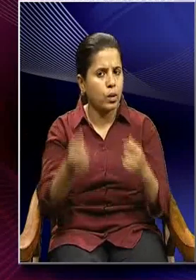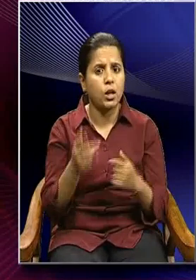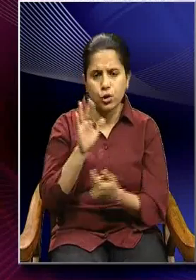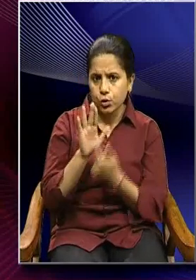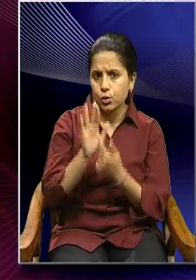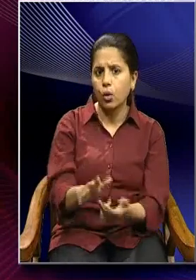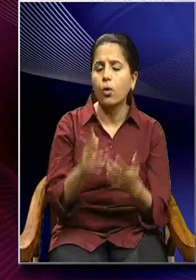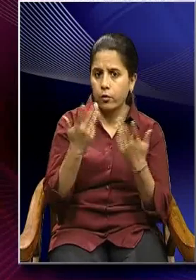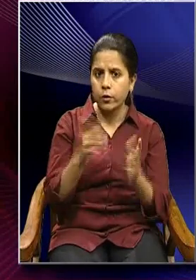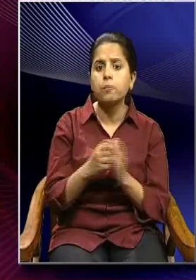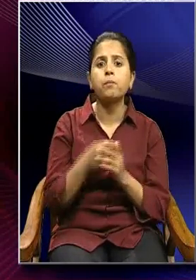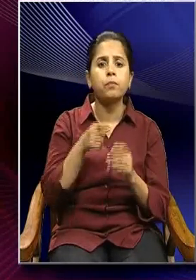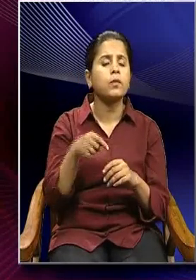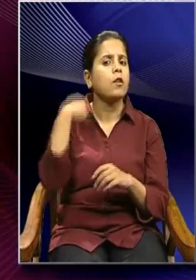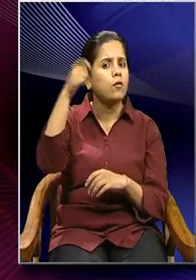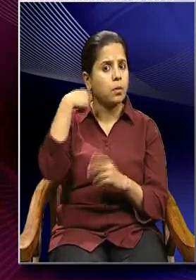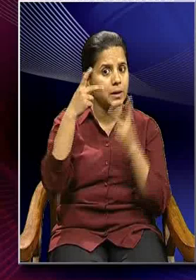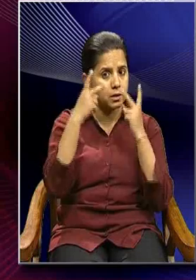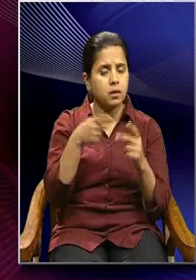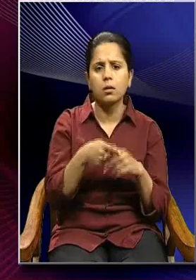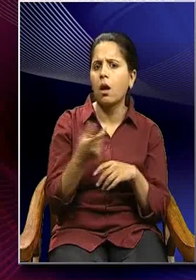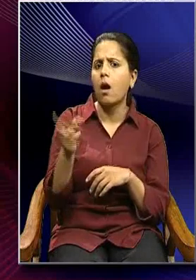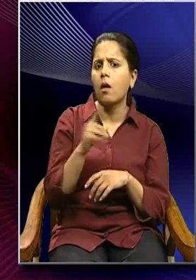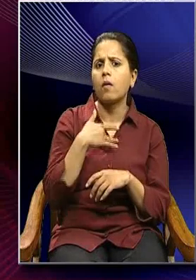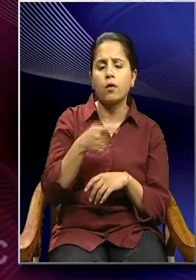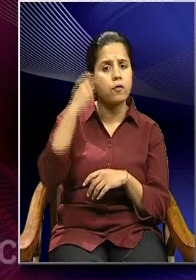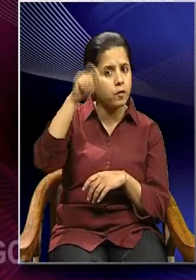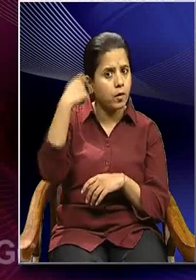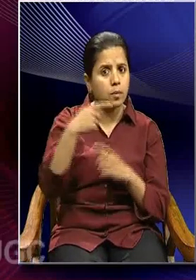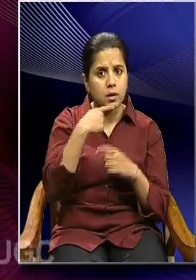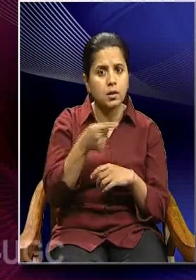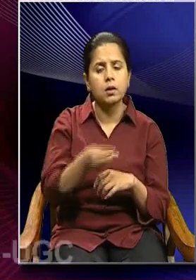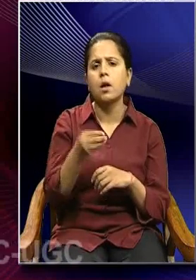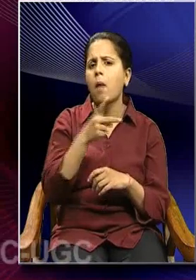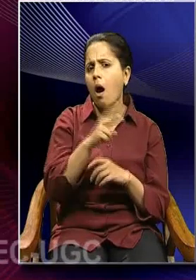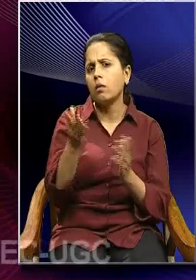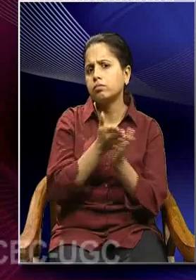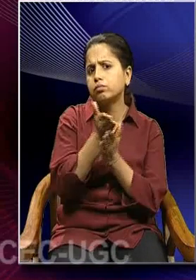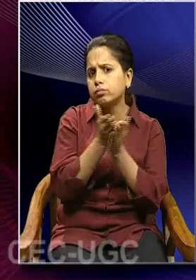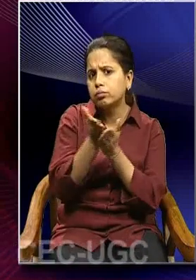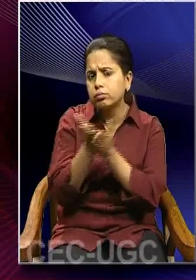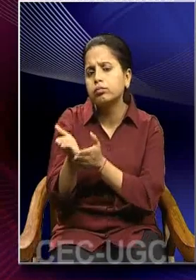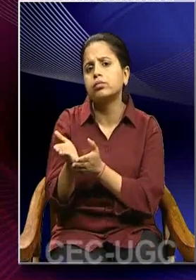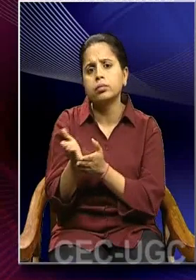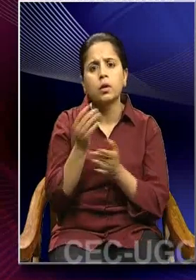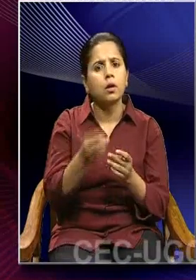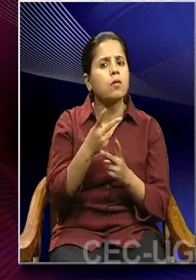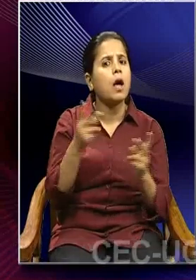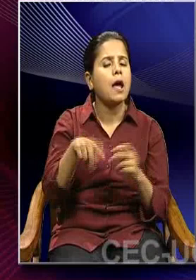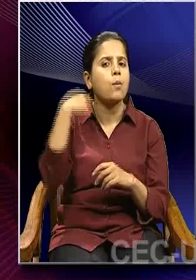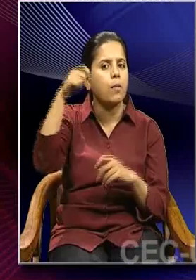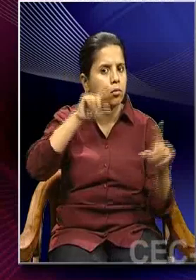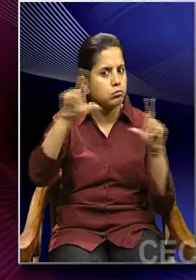this particular kind of film, which was again a film of the alternative or alternative